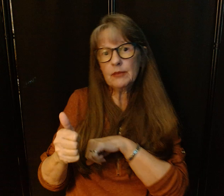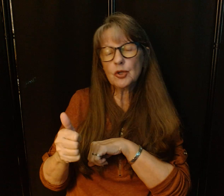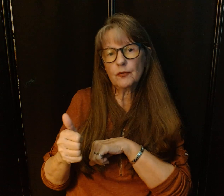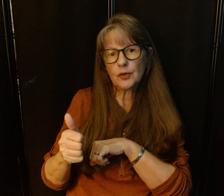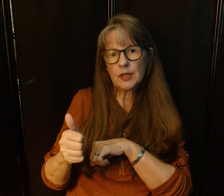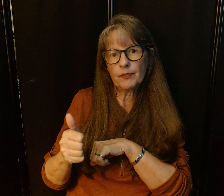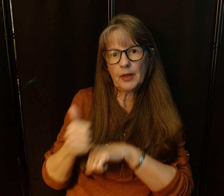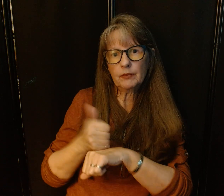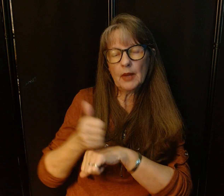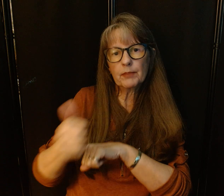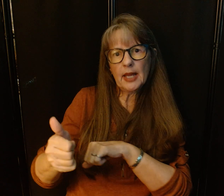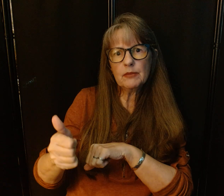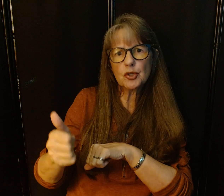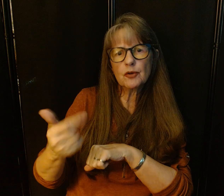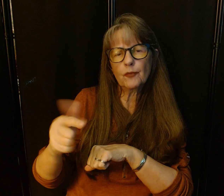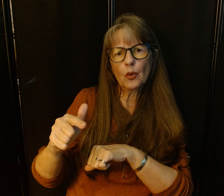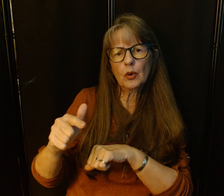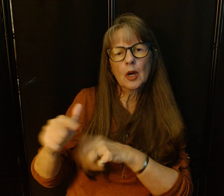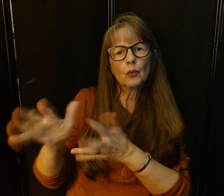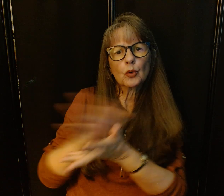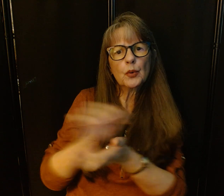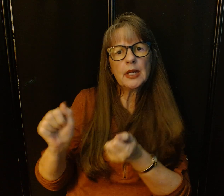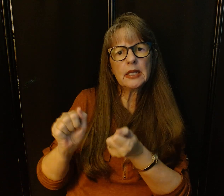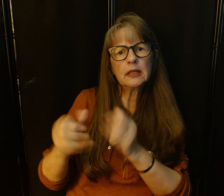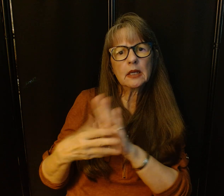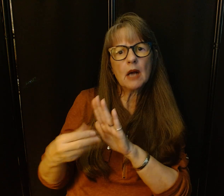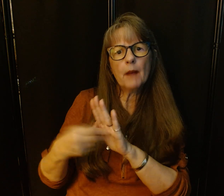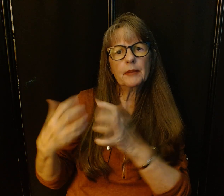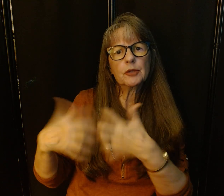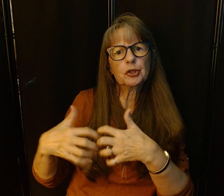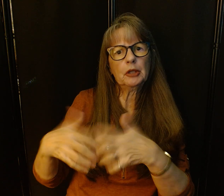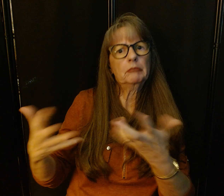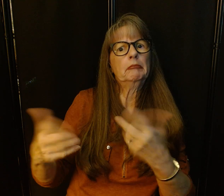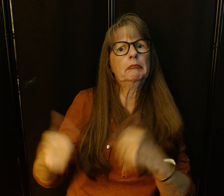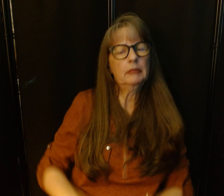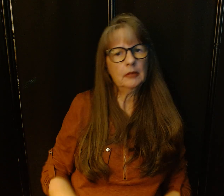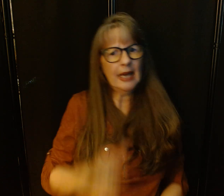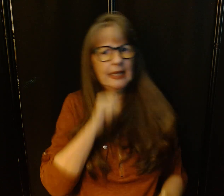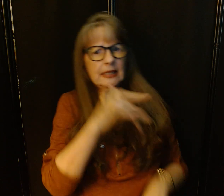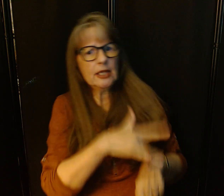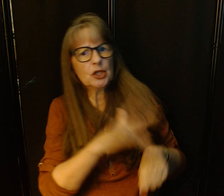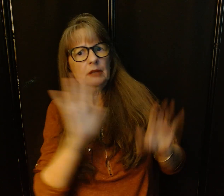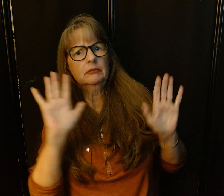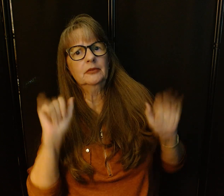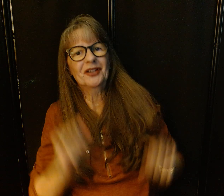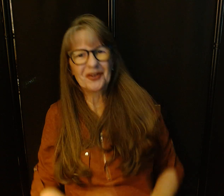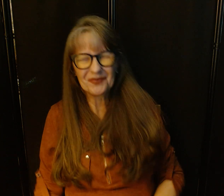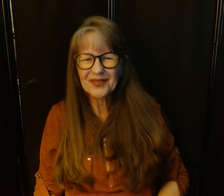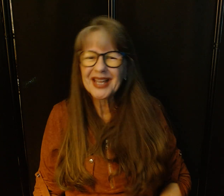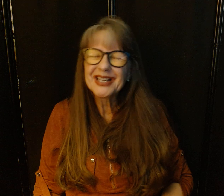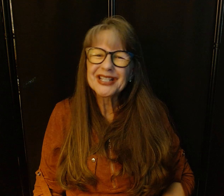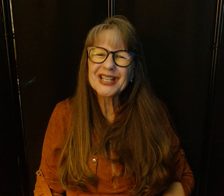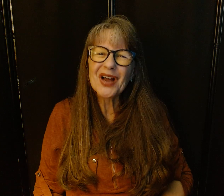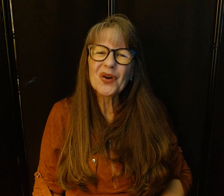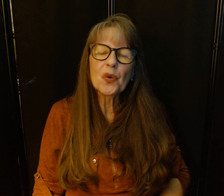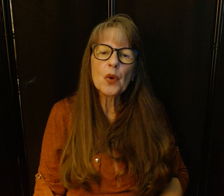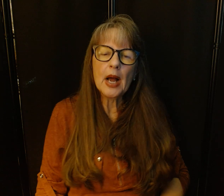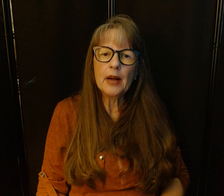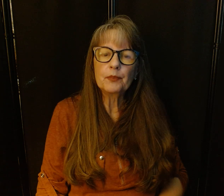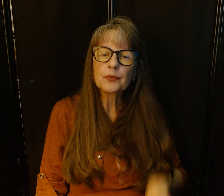for something. They blamed you for ruining the copy machine. I didn't touch it, So we